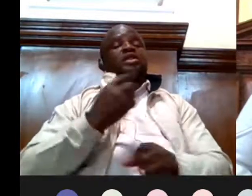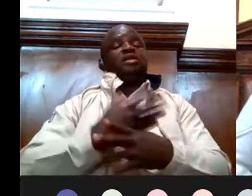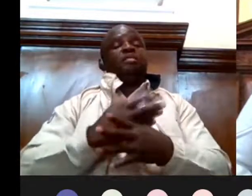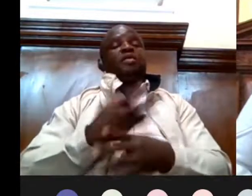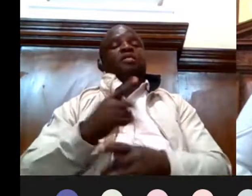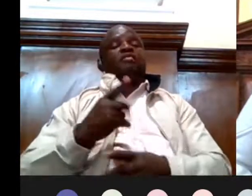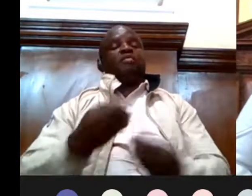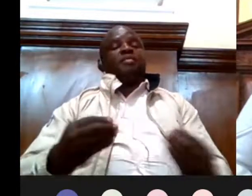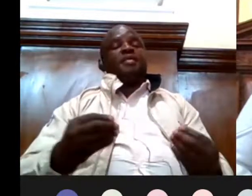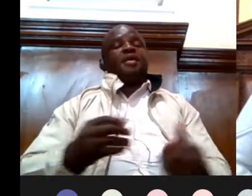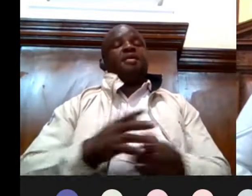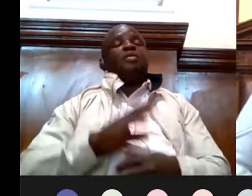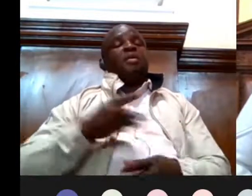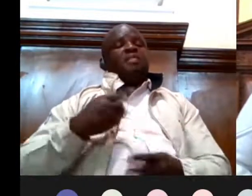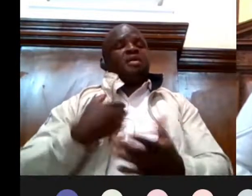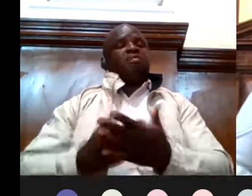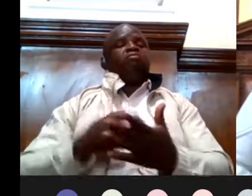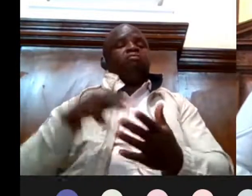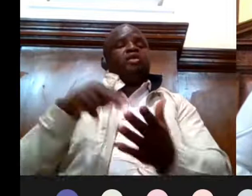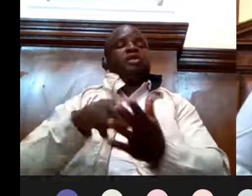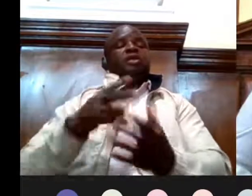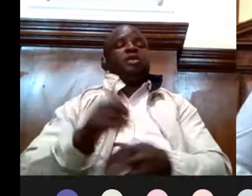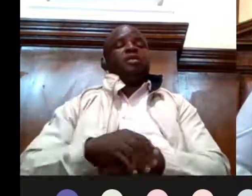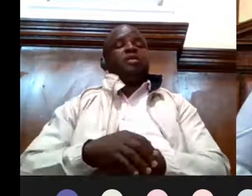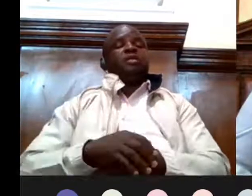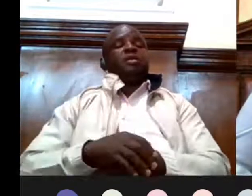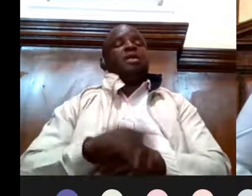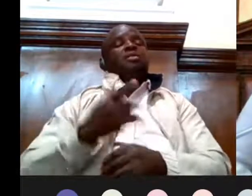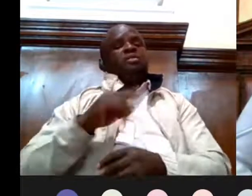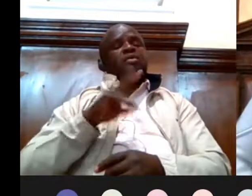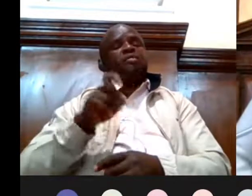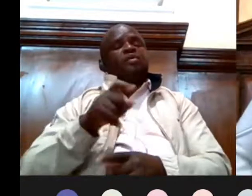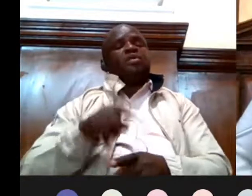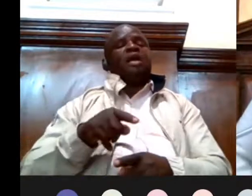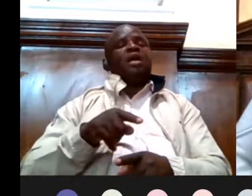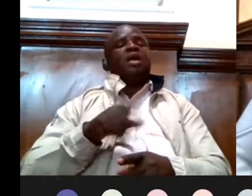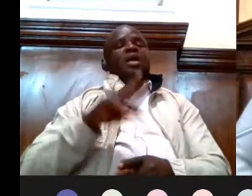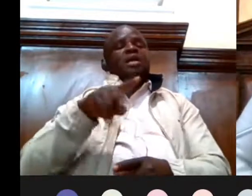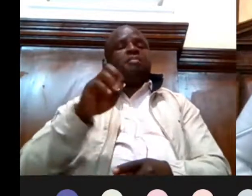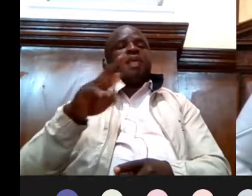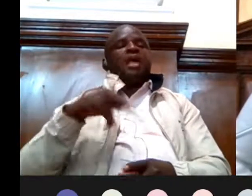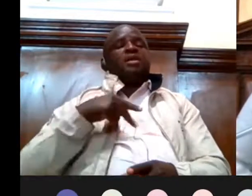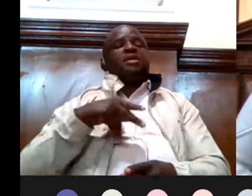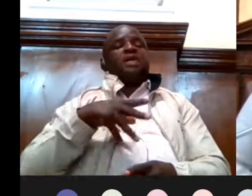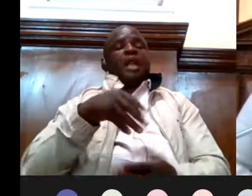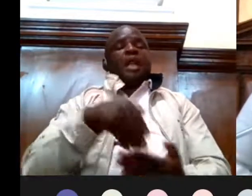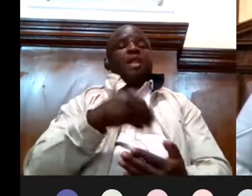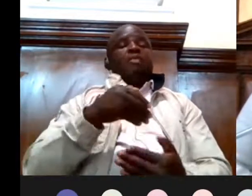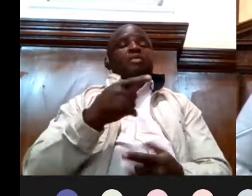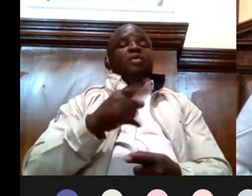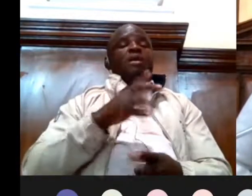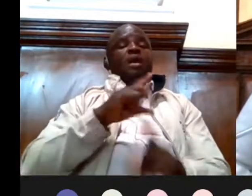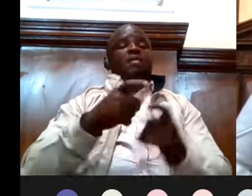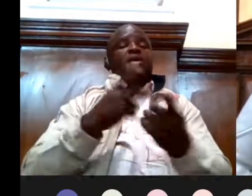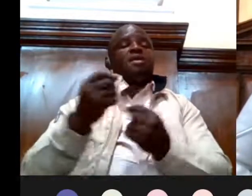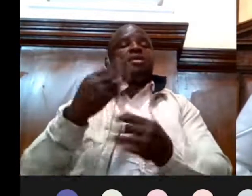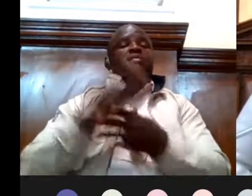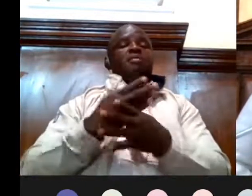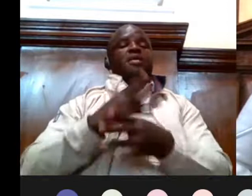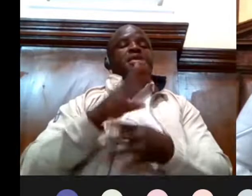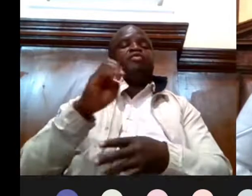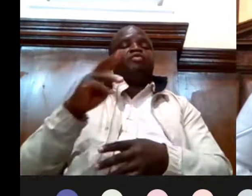sime singabafazi. Sicela ukubuza i-sanitary towels ezi sasizithenjisiwe la company yayisenza